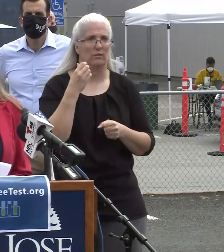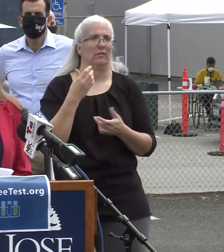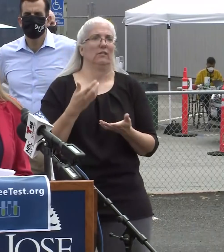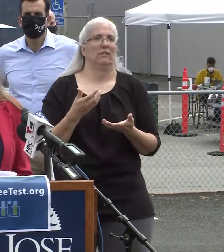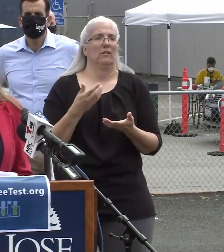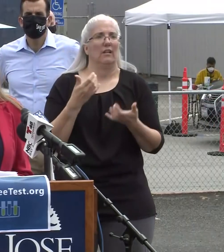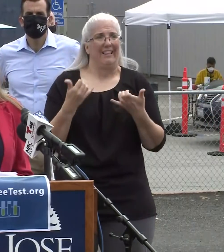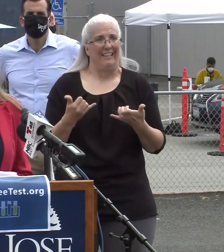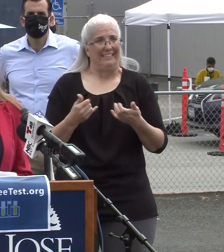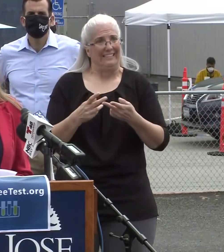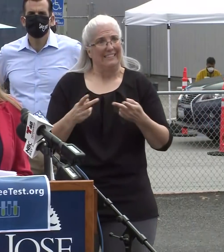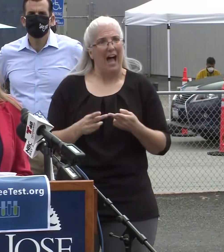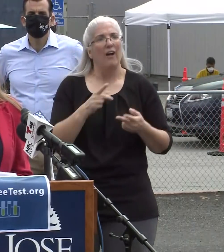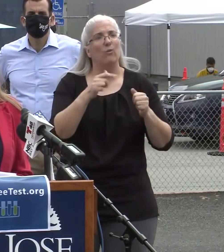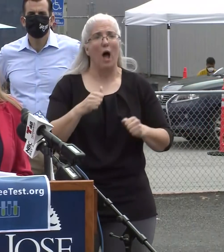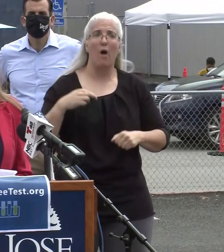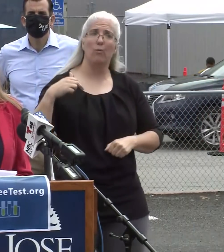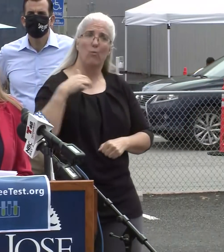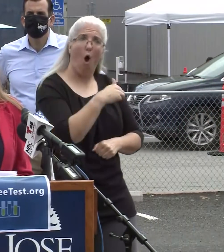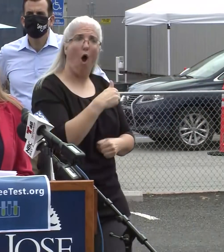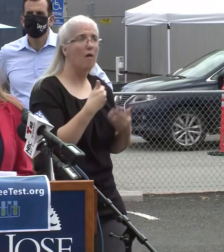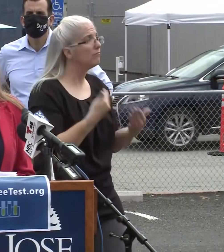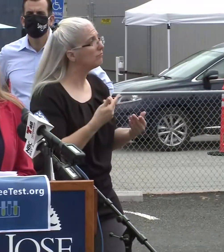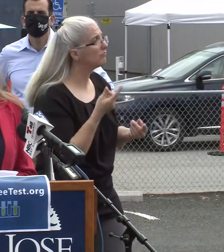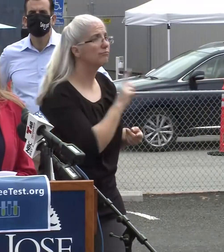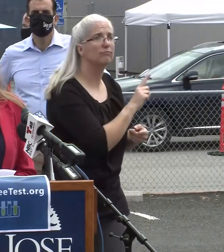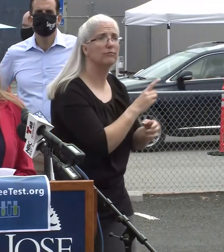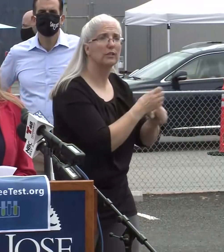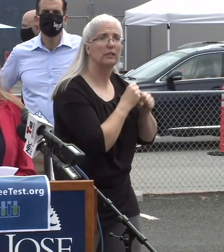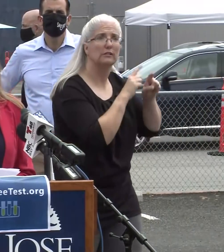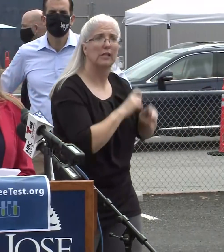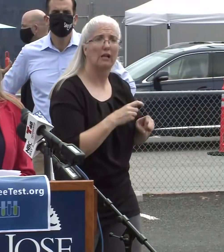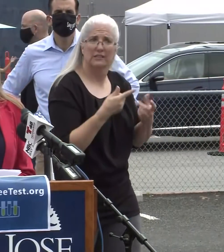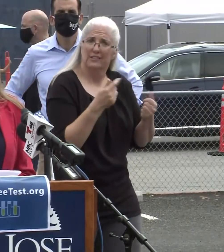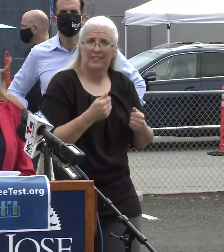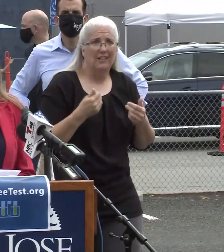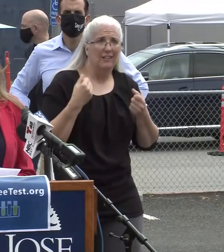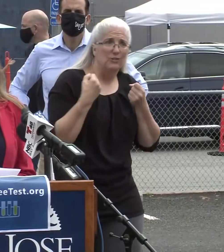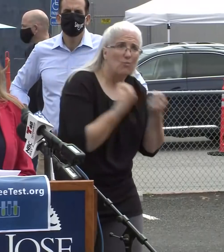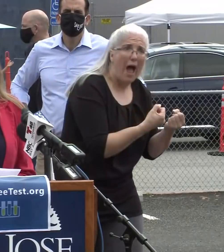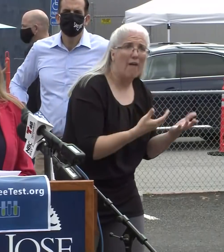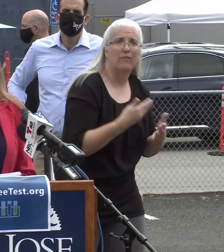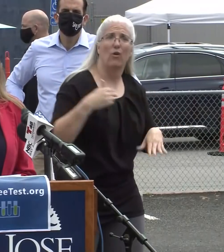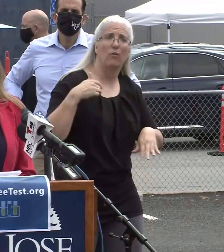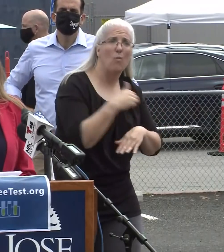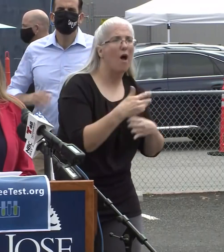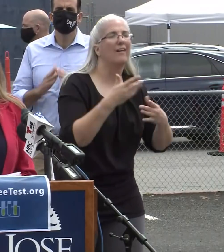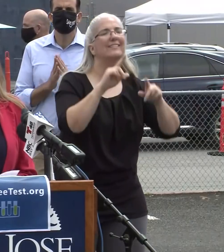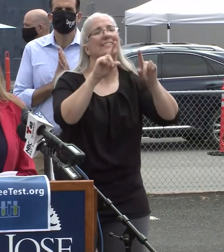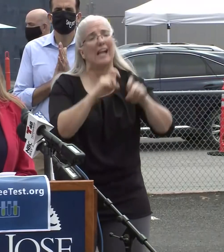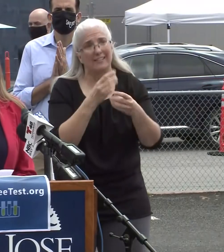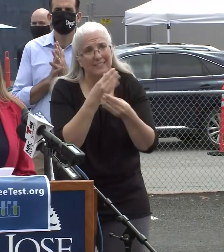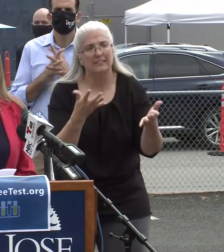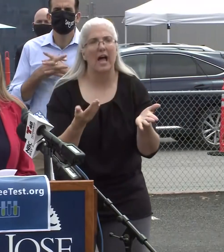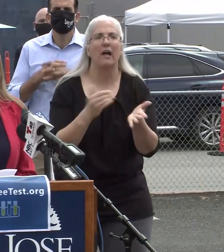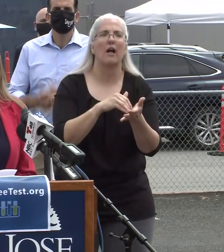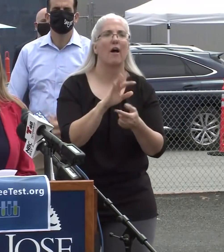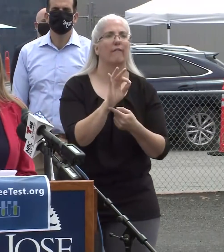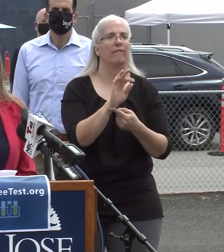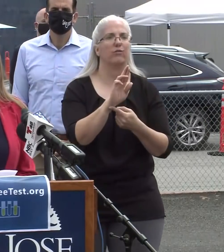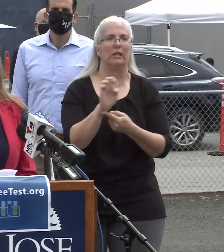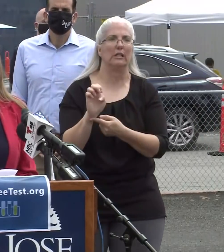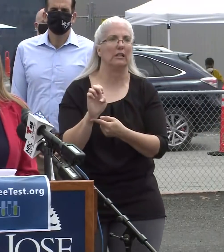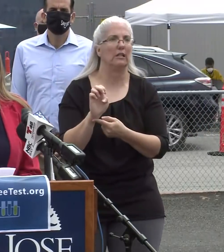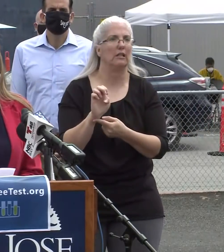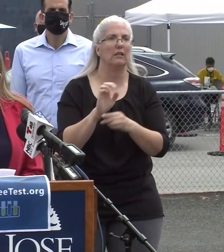can also walk to it, which I think is very exciting. I want to say again that testing is free of charge, and you can see the website